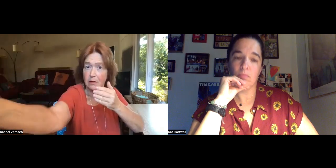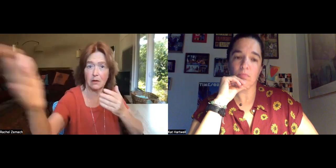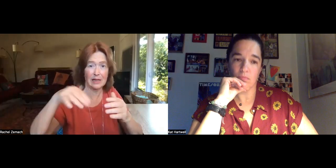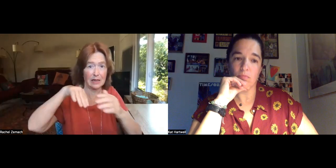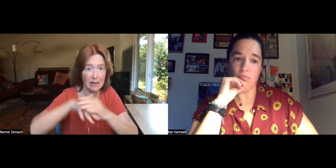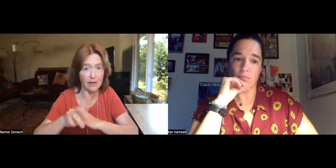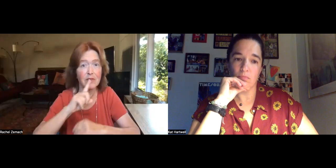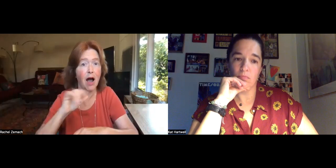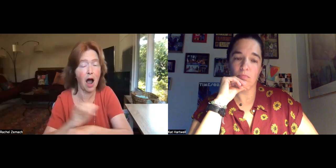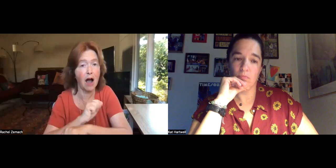in